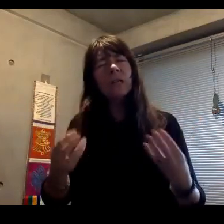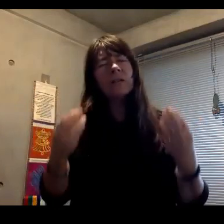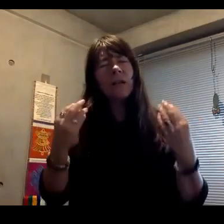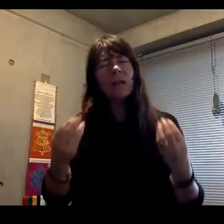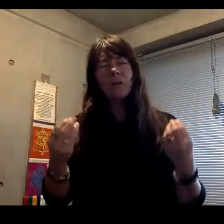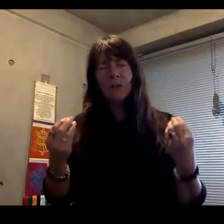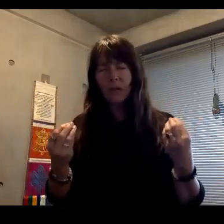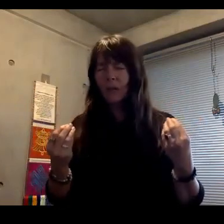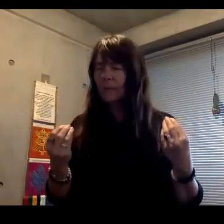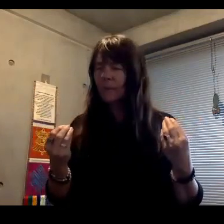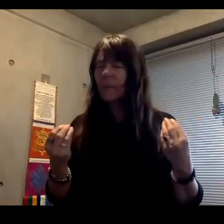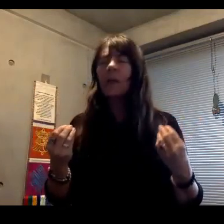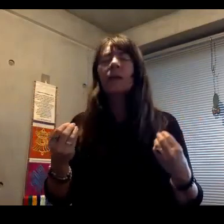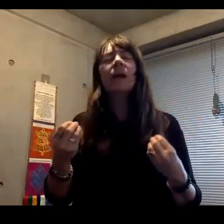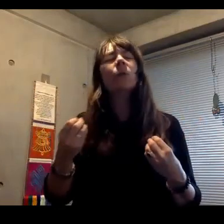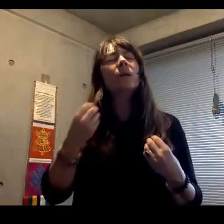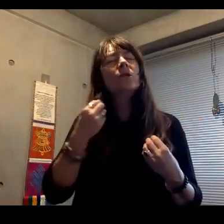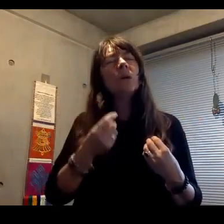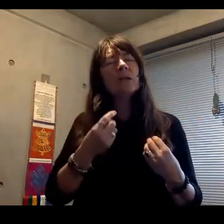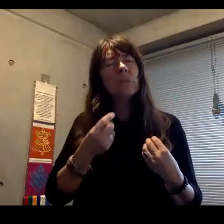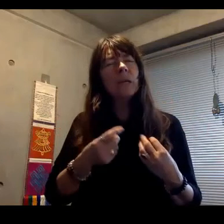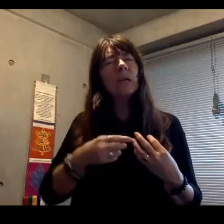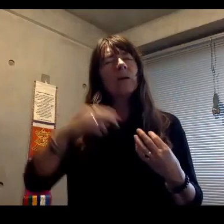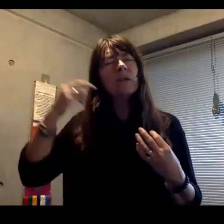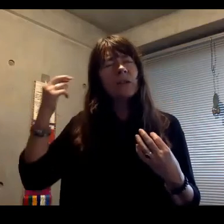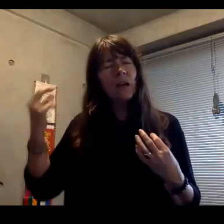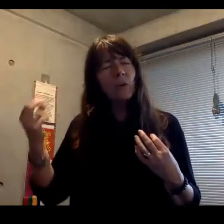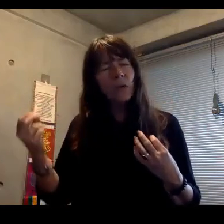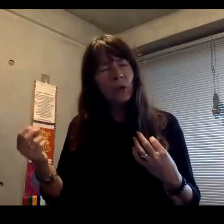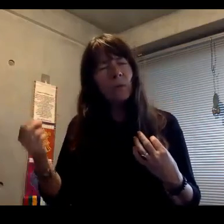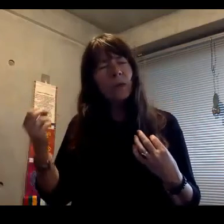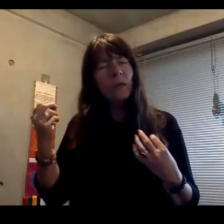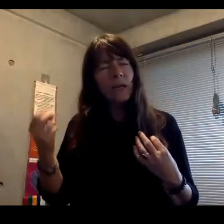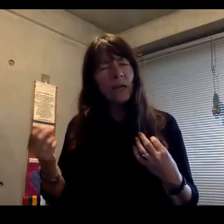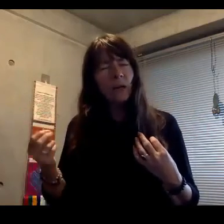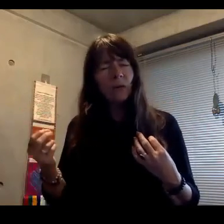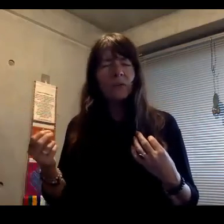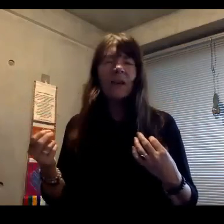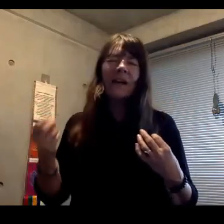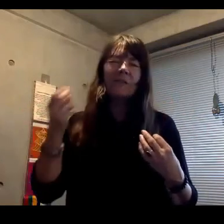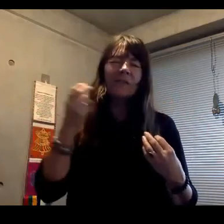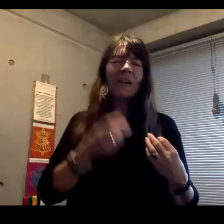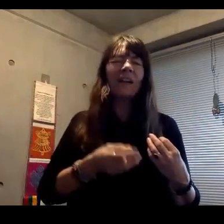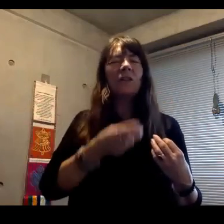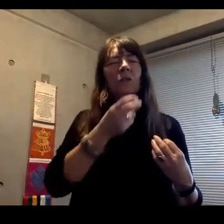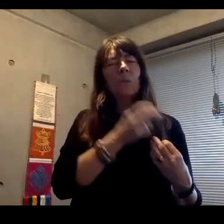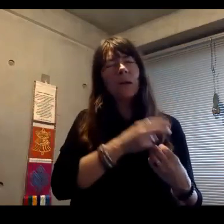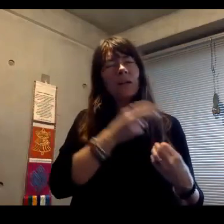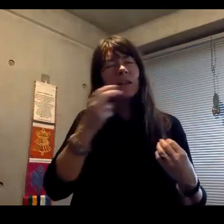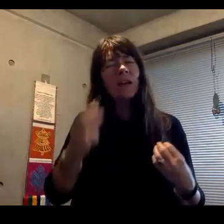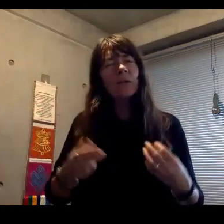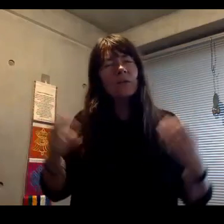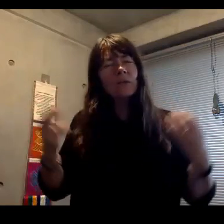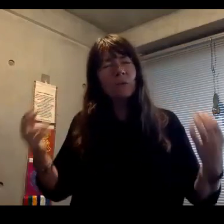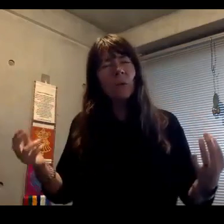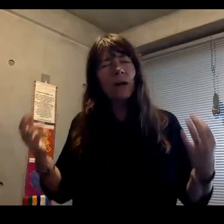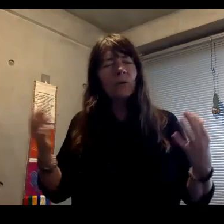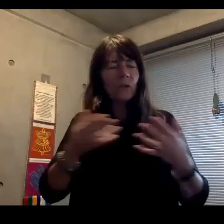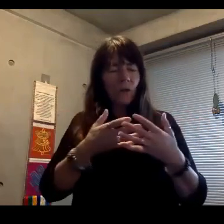Energy is energy. Now, what you are speaking of is how human egos have decided to oppress